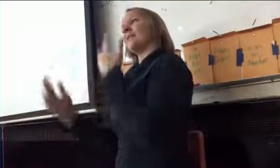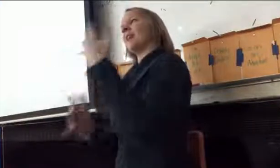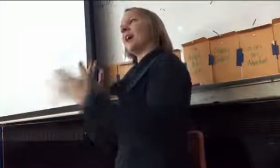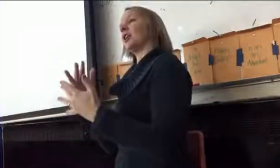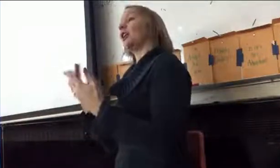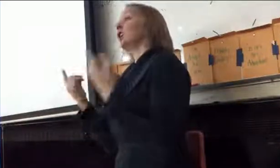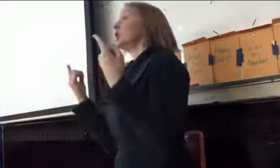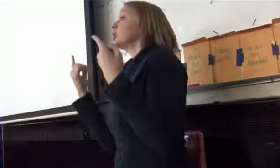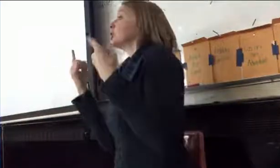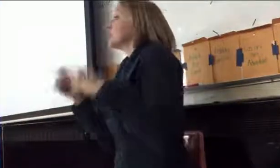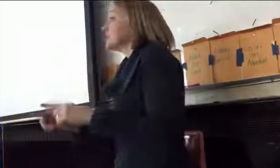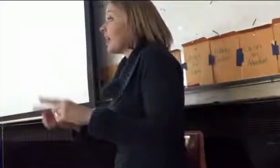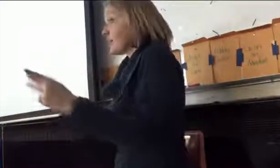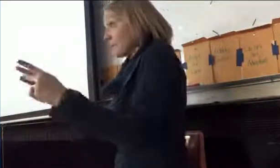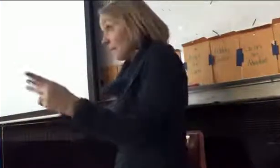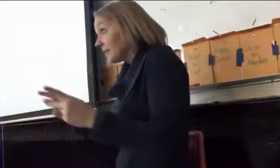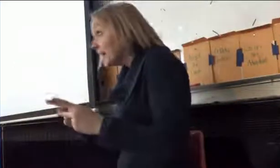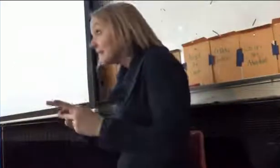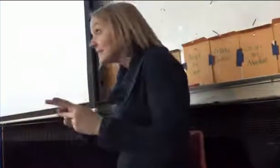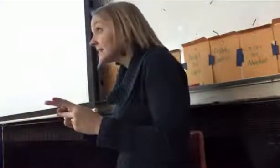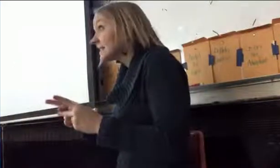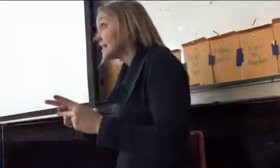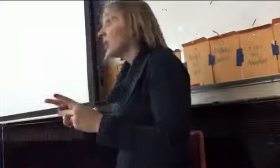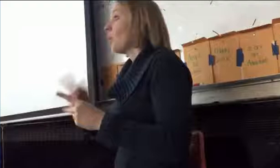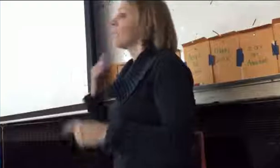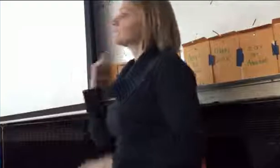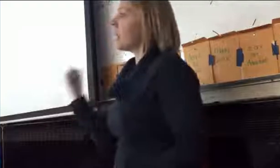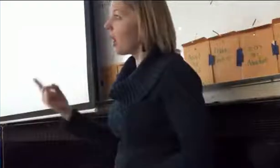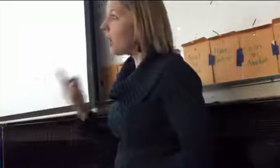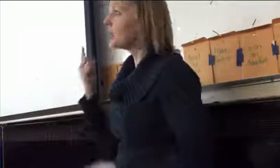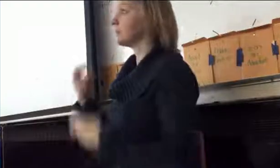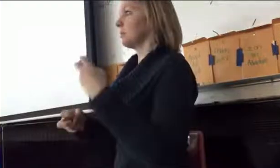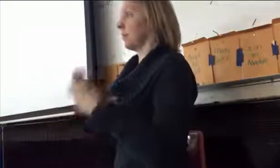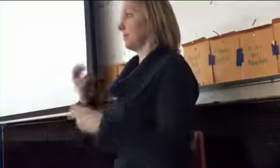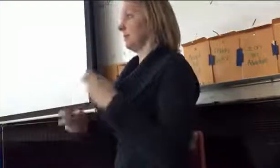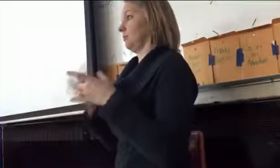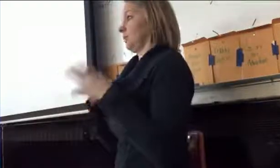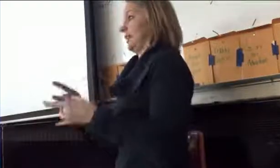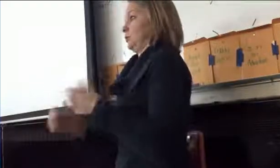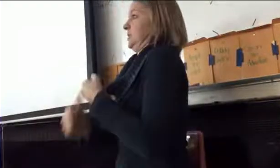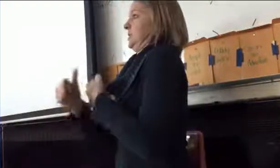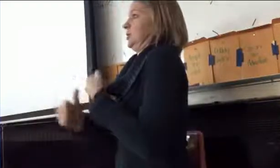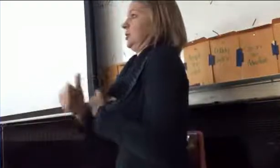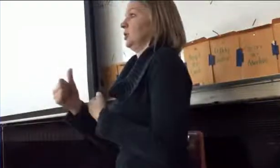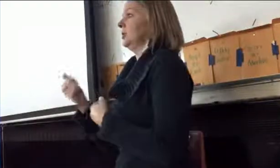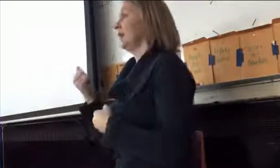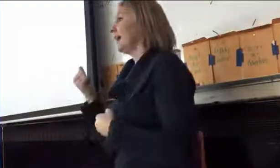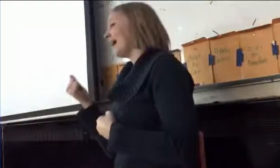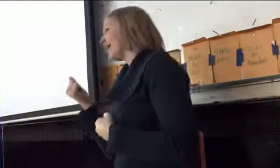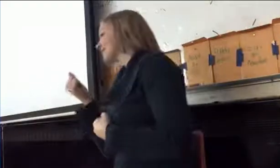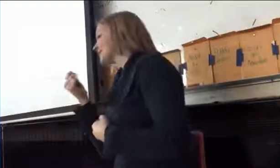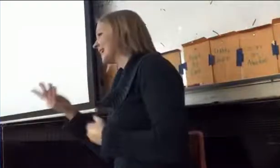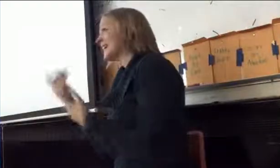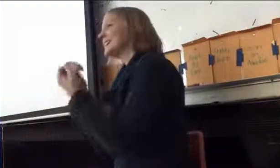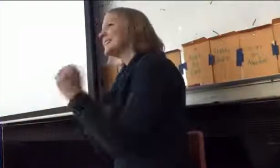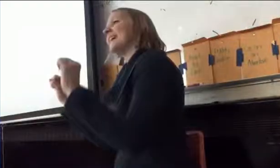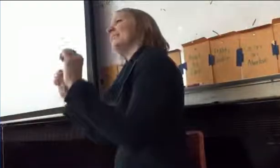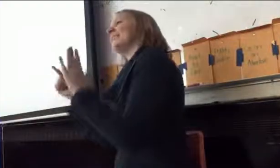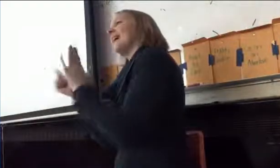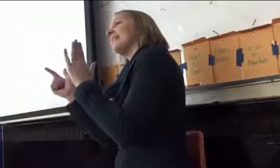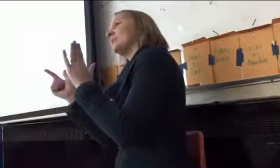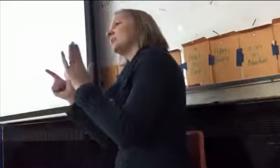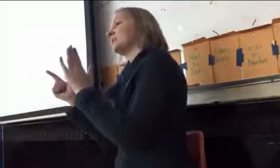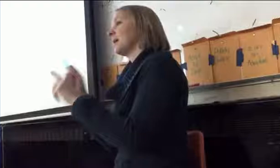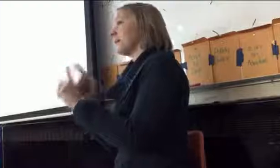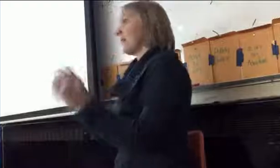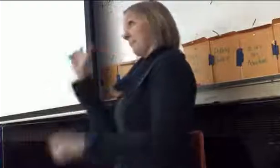that the place had been always a huge problem in terms of danger. Several different safety violations, things like that. Well,